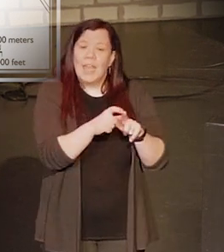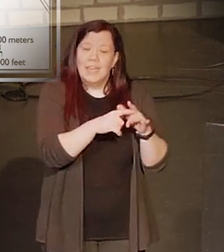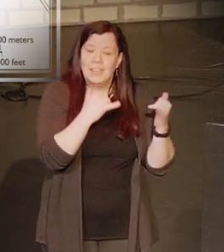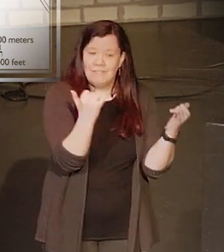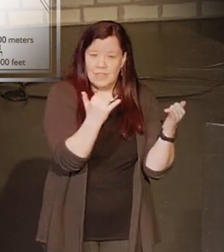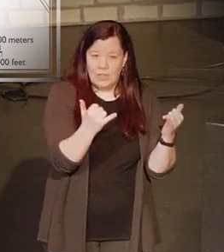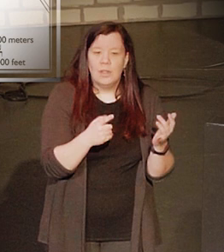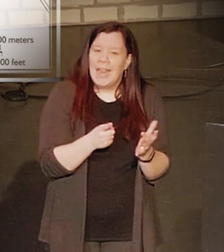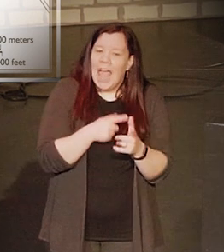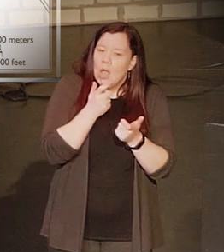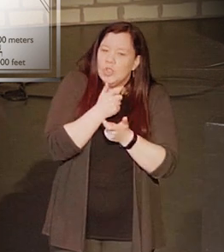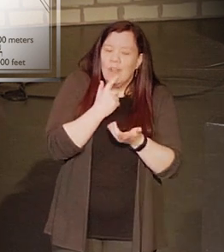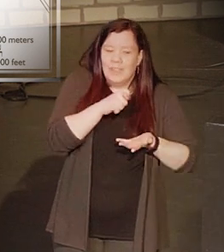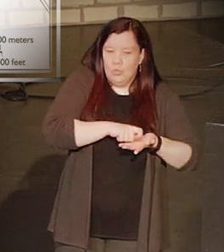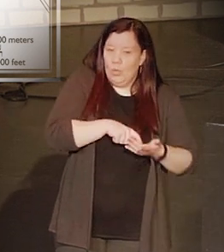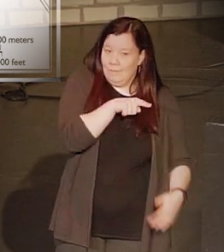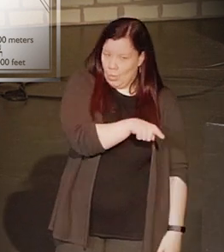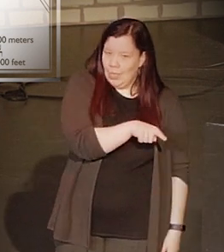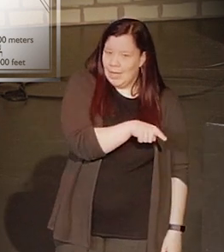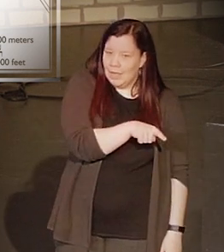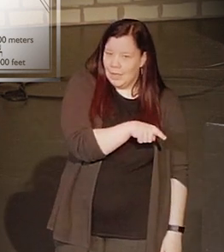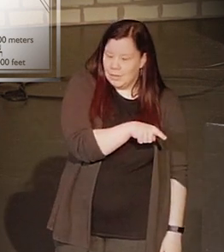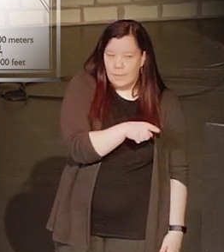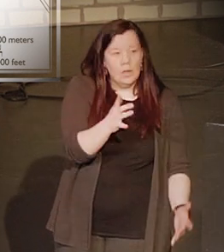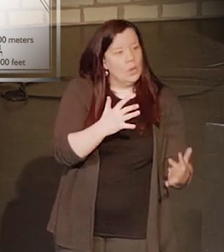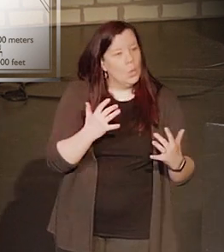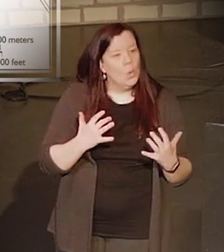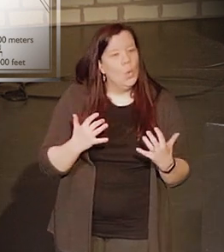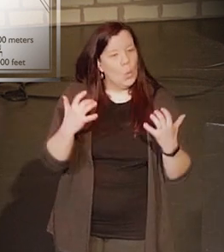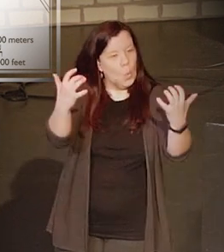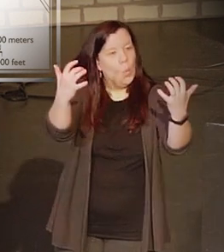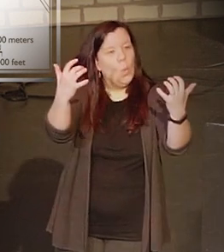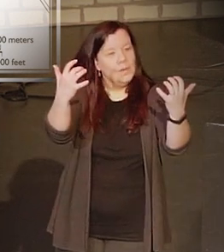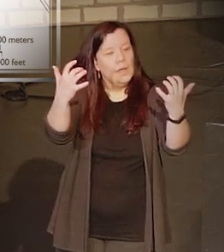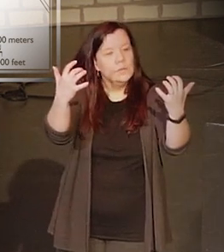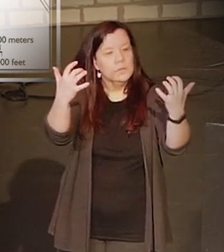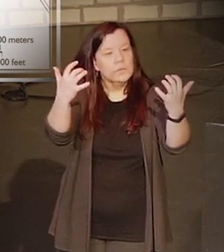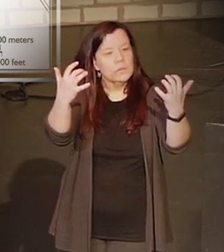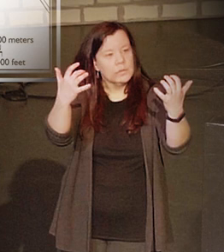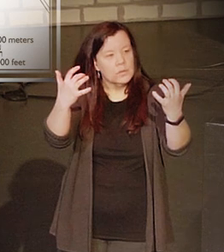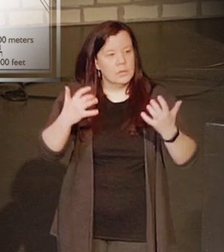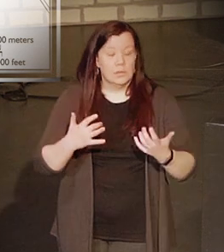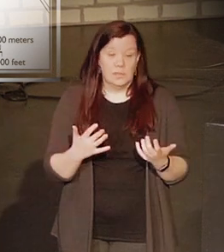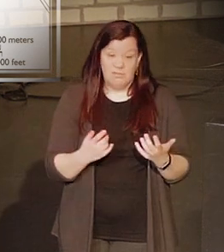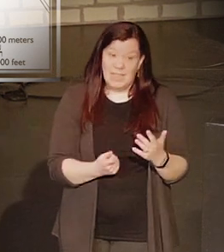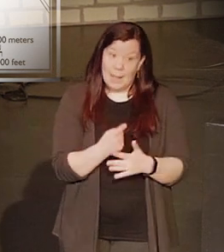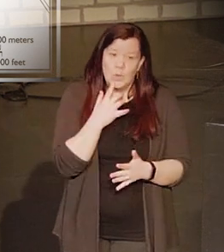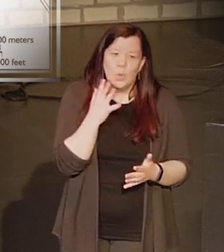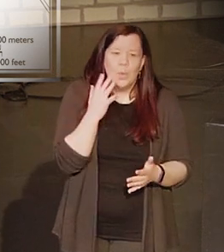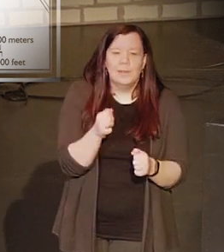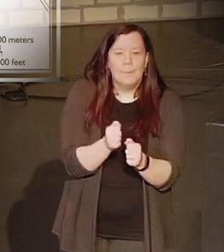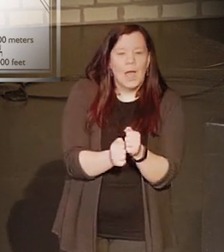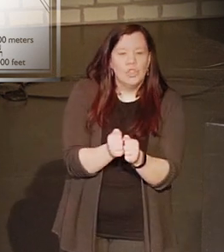Aristophanes wrote for the Dionysia. The audience for the Dionysia, crucially, because it happened in